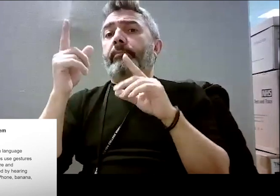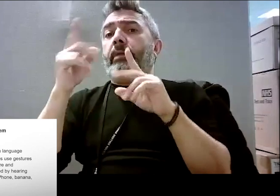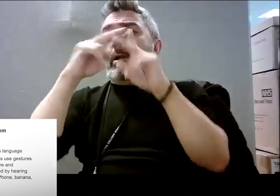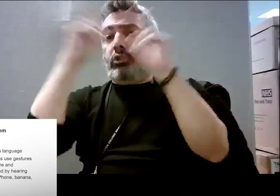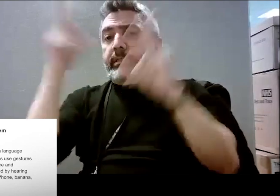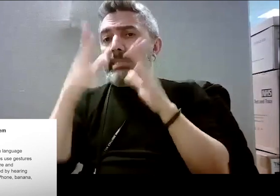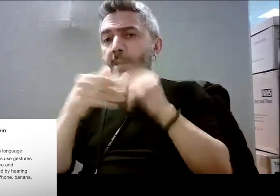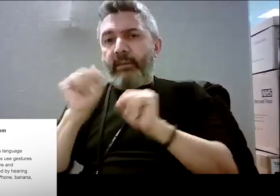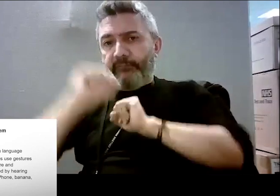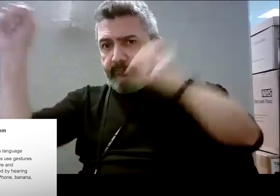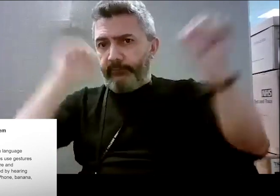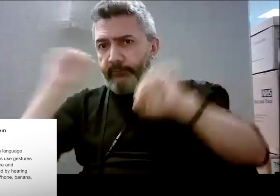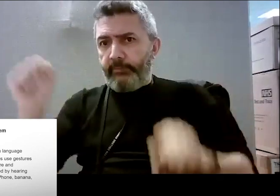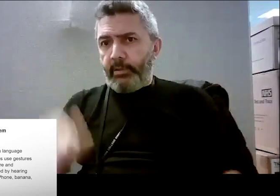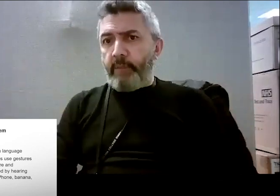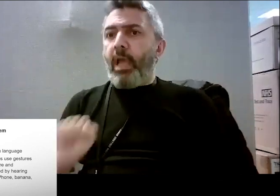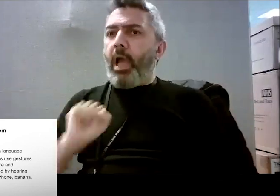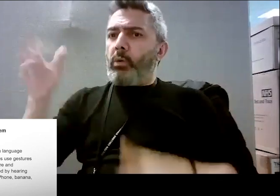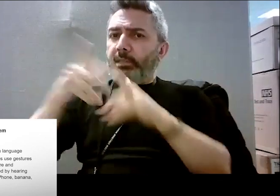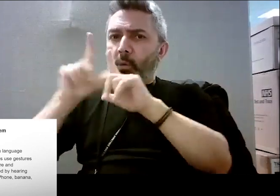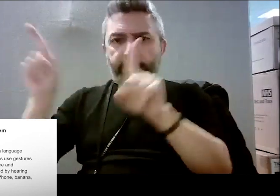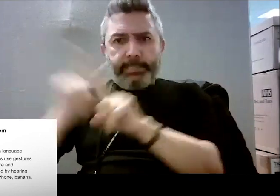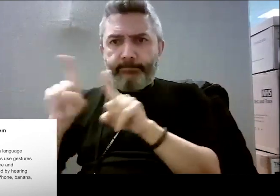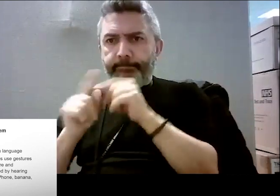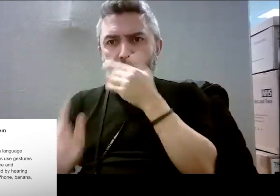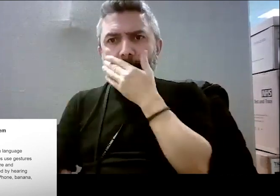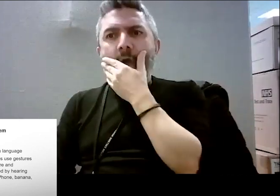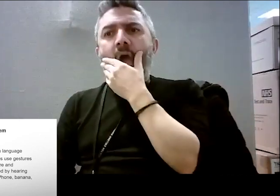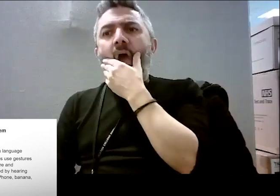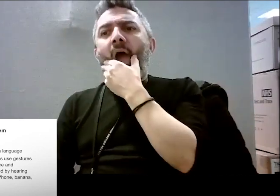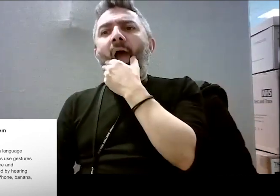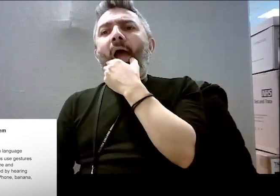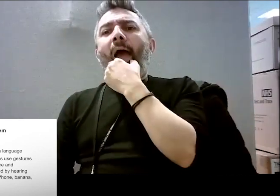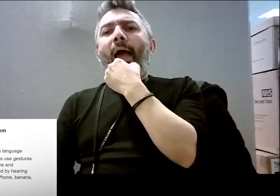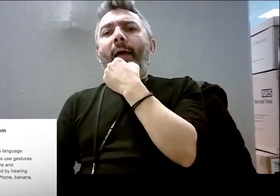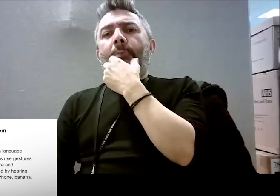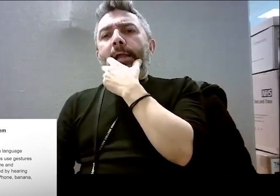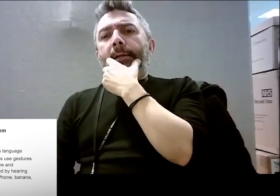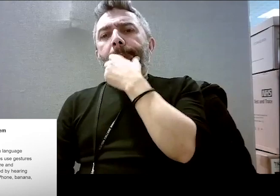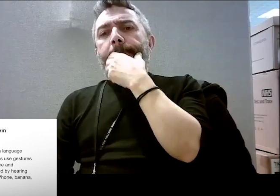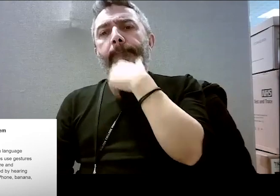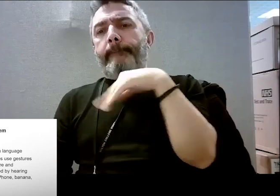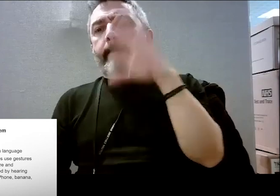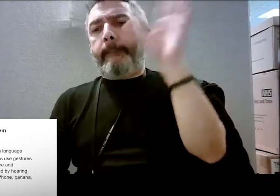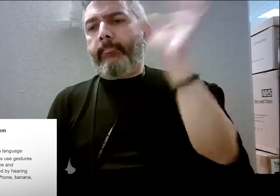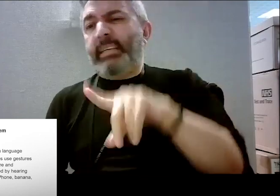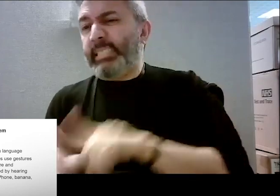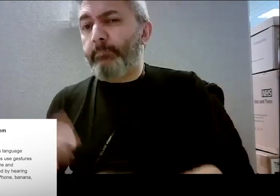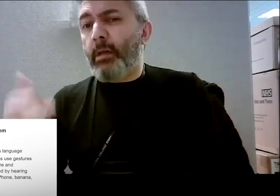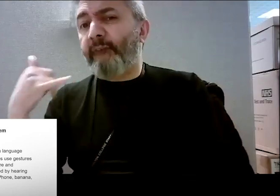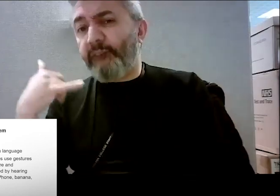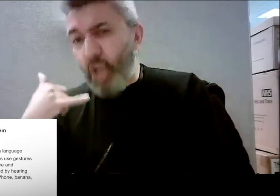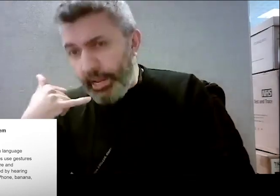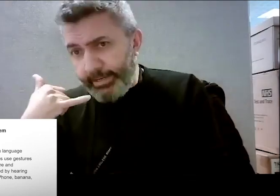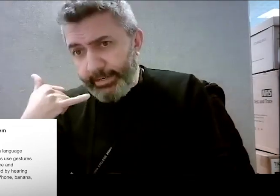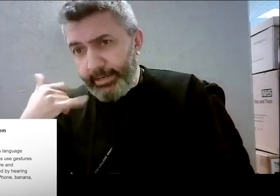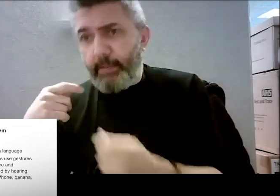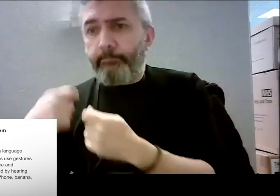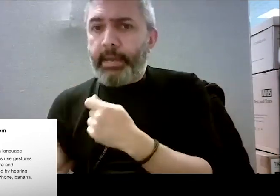Okay, so there is international sign language, but countries do have their own sign language as well. But